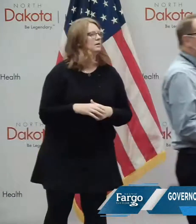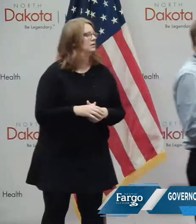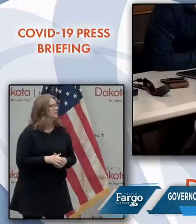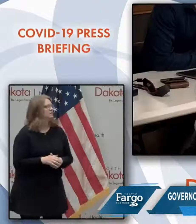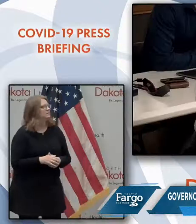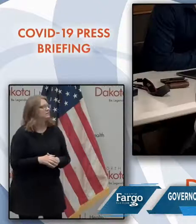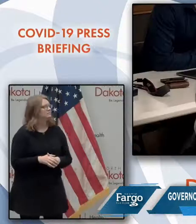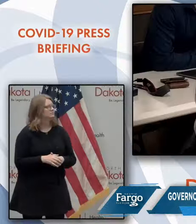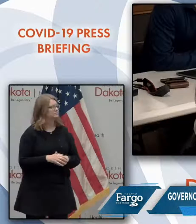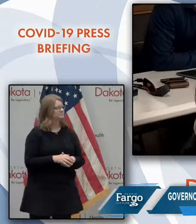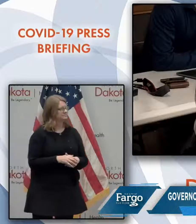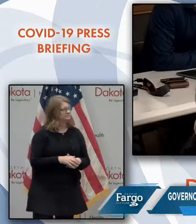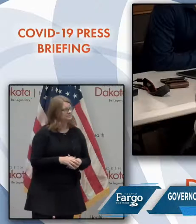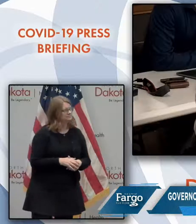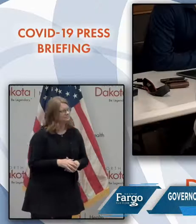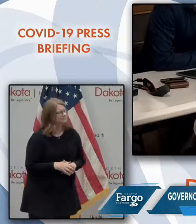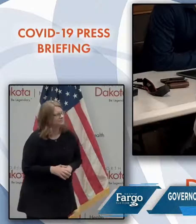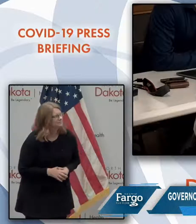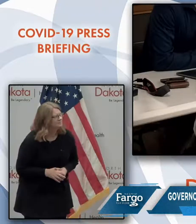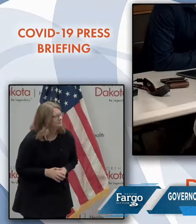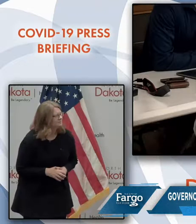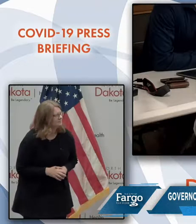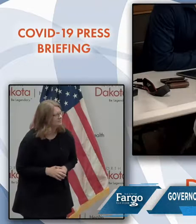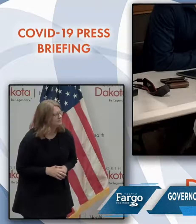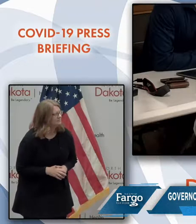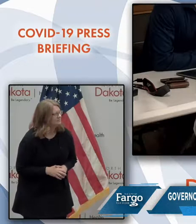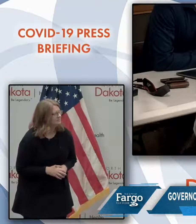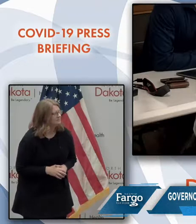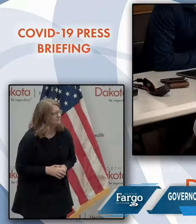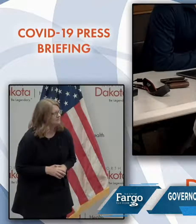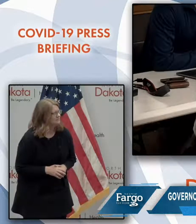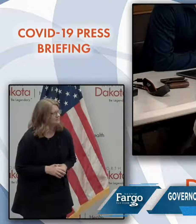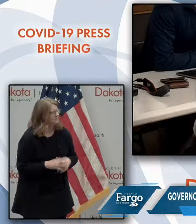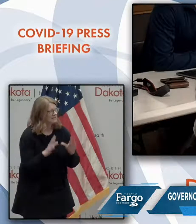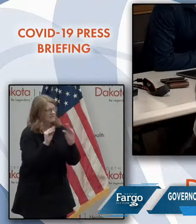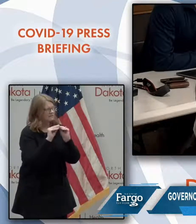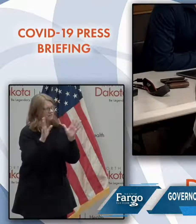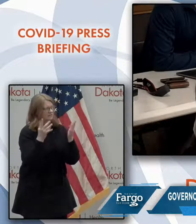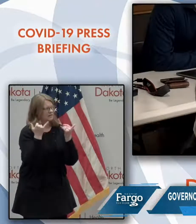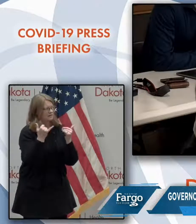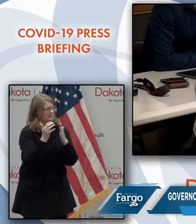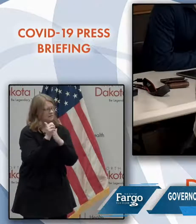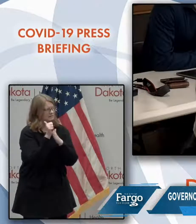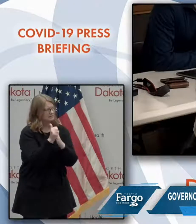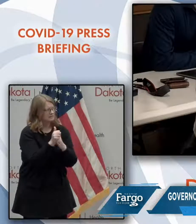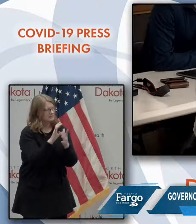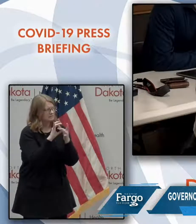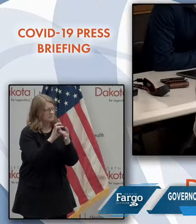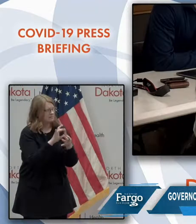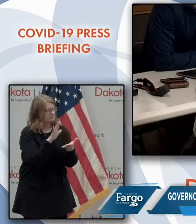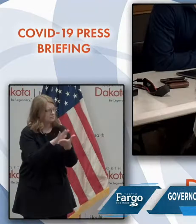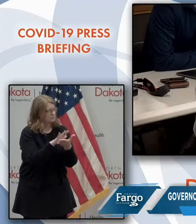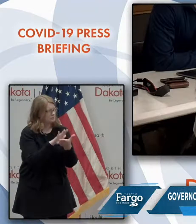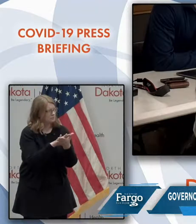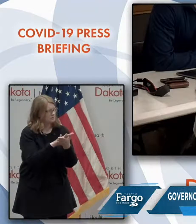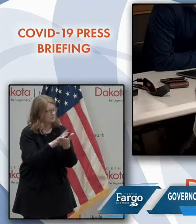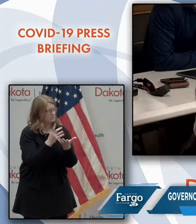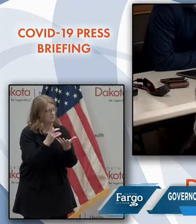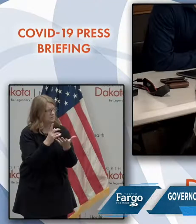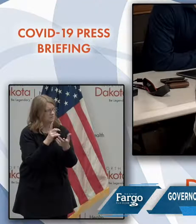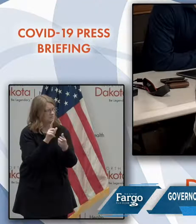Yeah, I just had a question. Can you clarify how the updated guidance applies to schools in the school